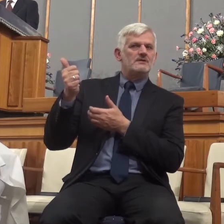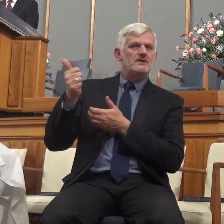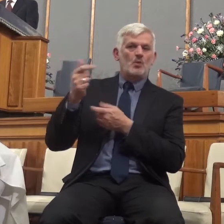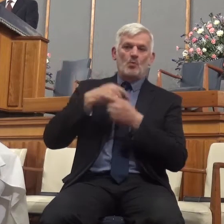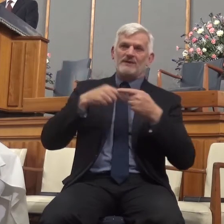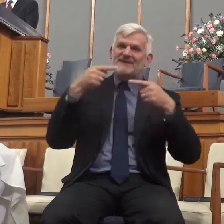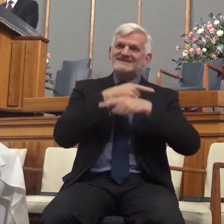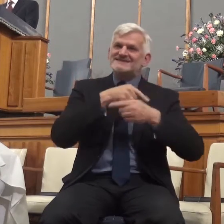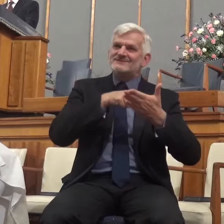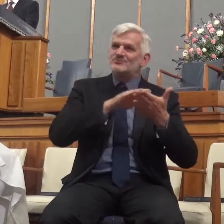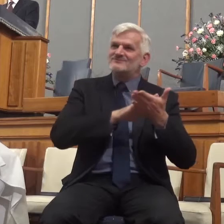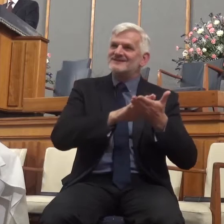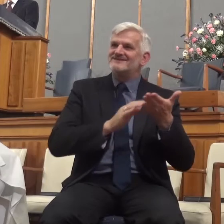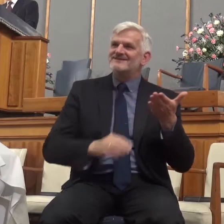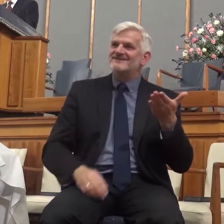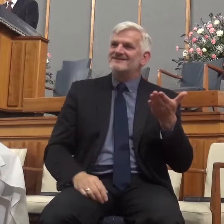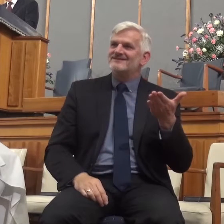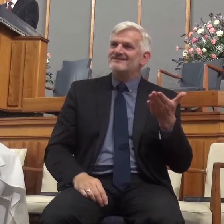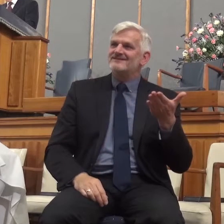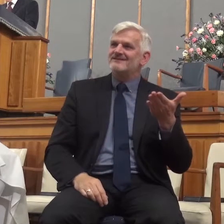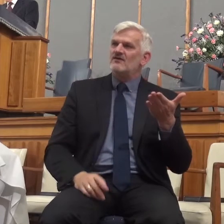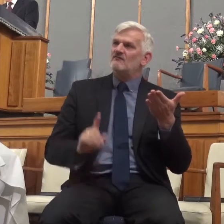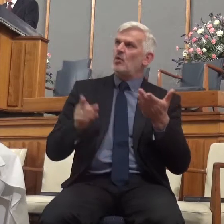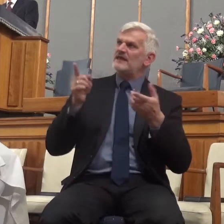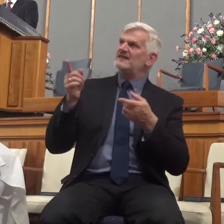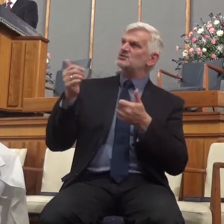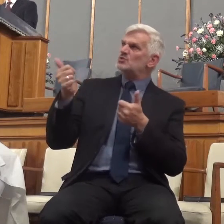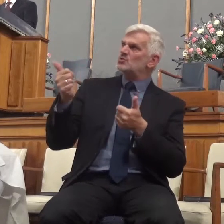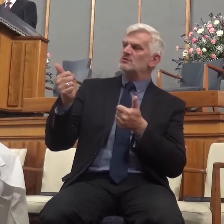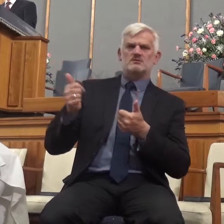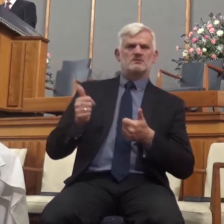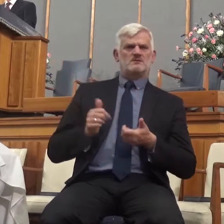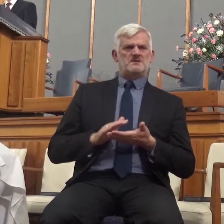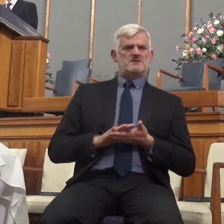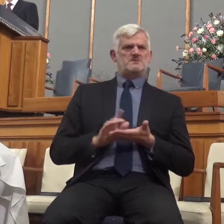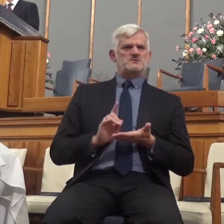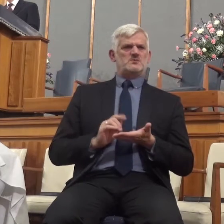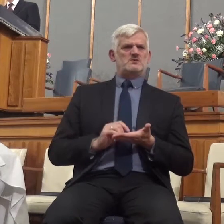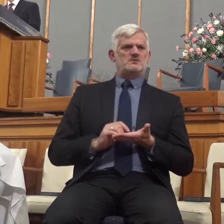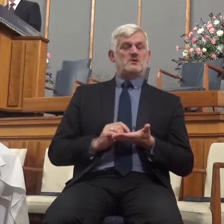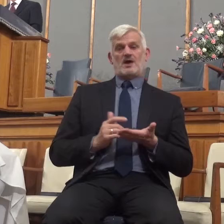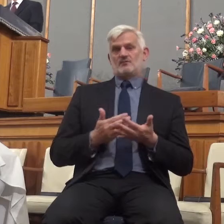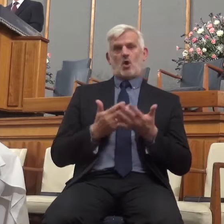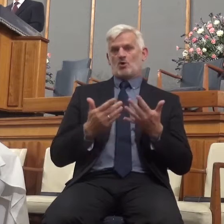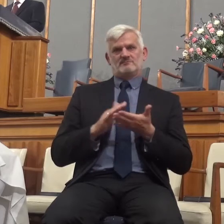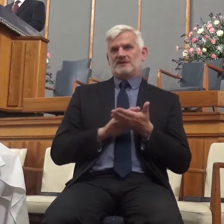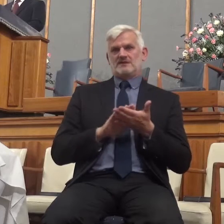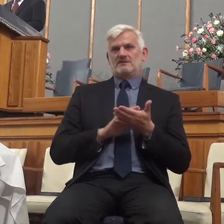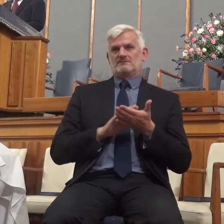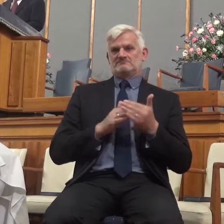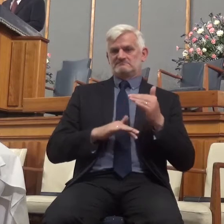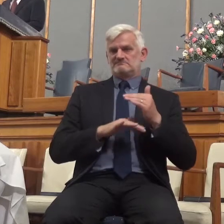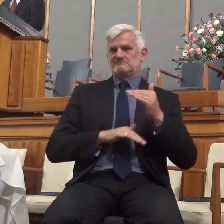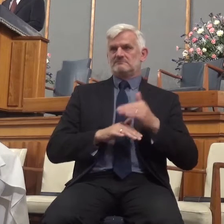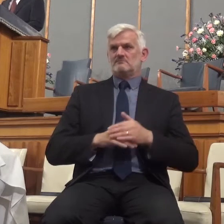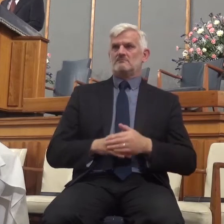sense is that meant in there? He is good. Well, in a number of senses, God is